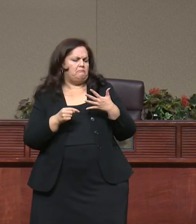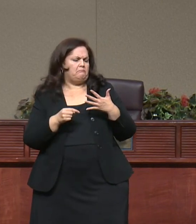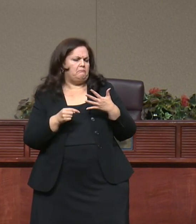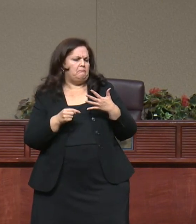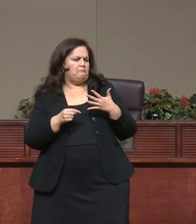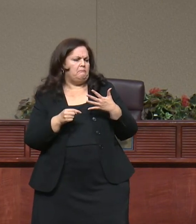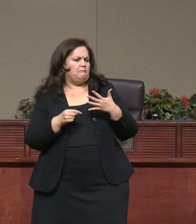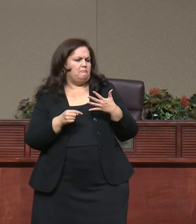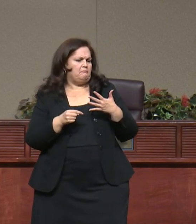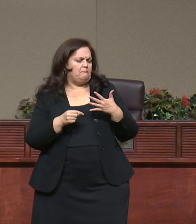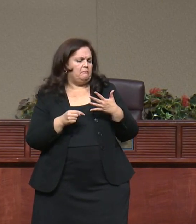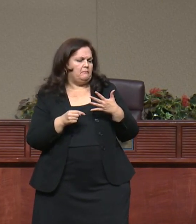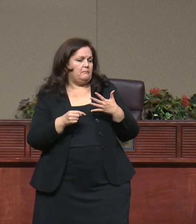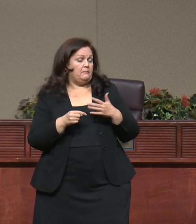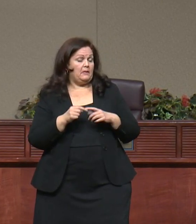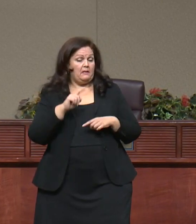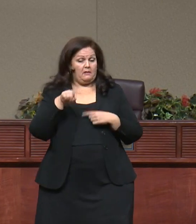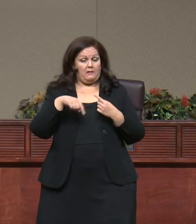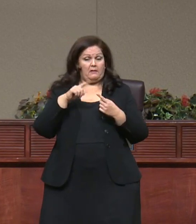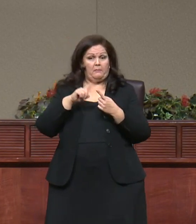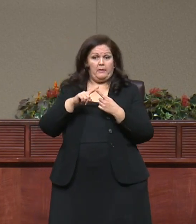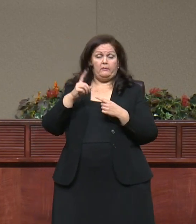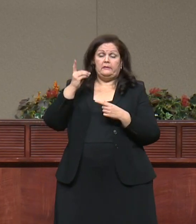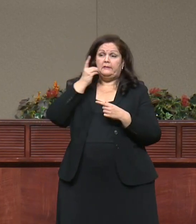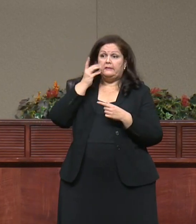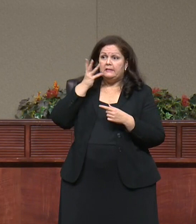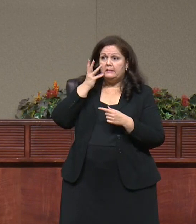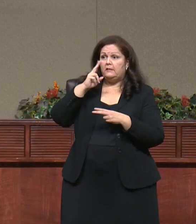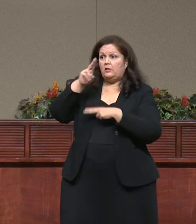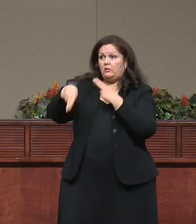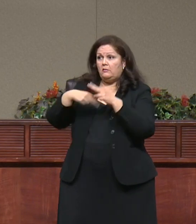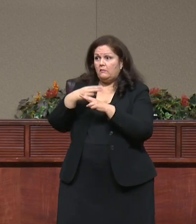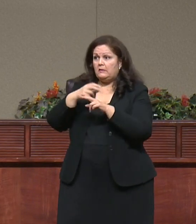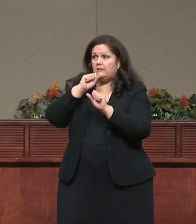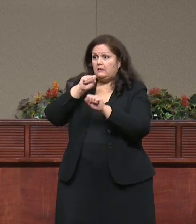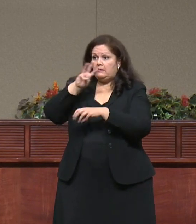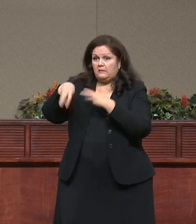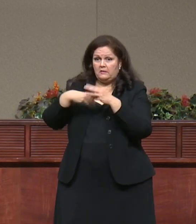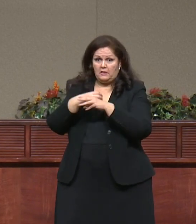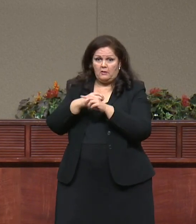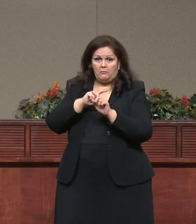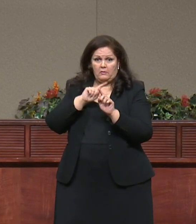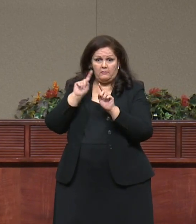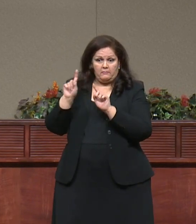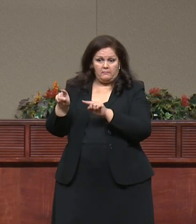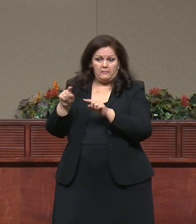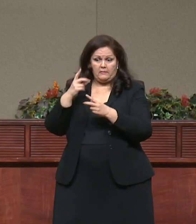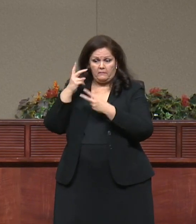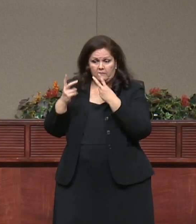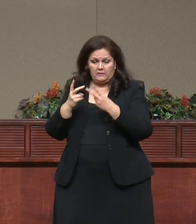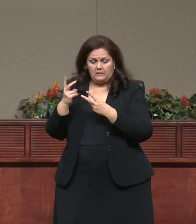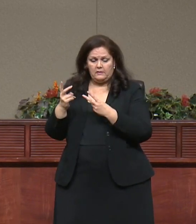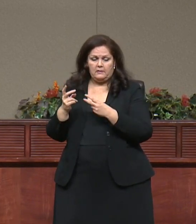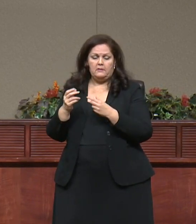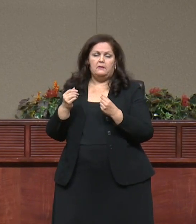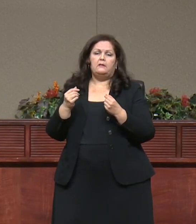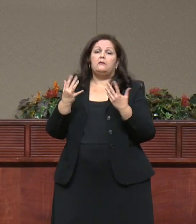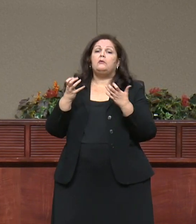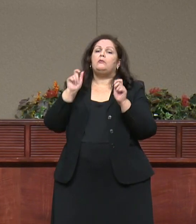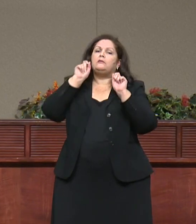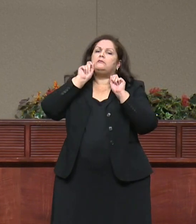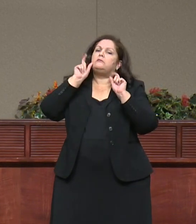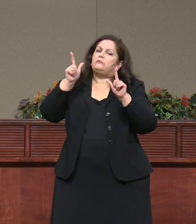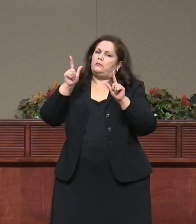the major theme parks been visited at this point, remember we like to have surprise